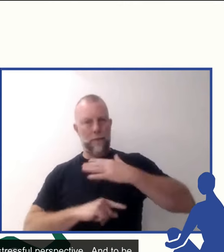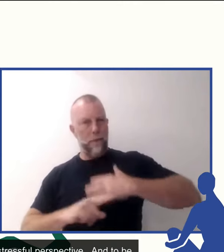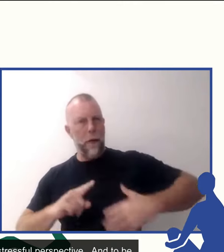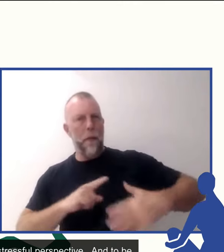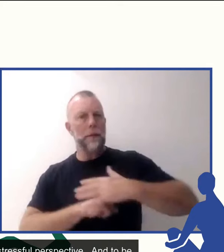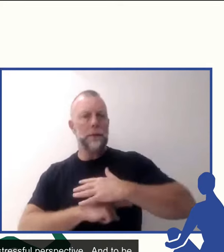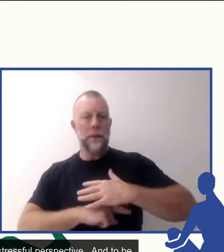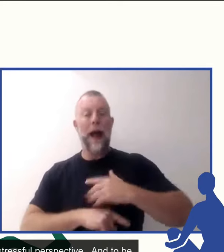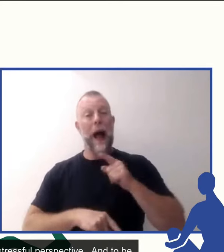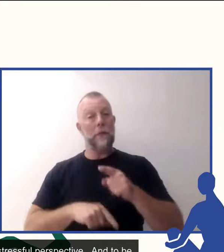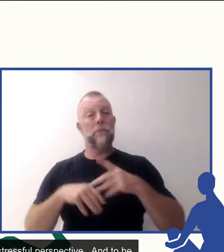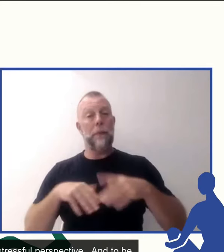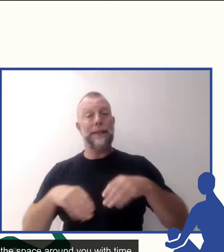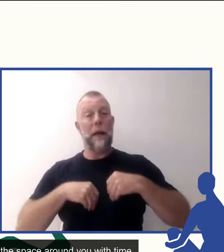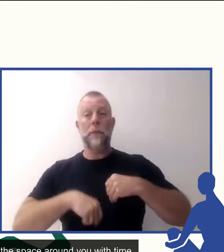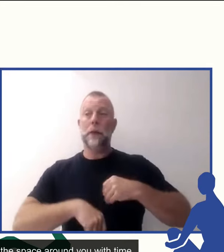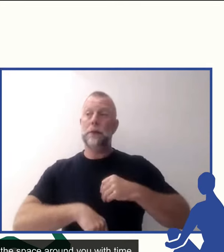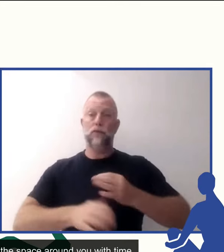on.